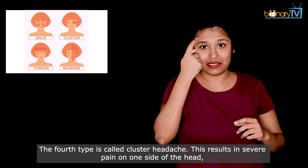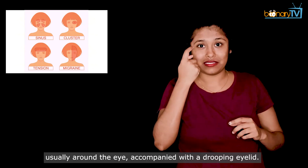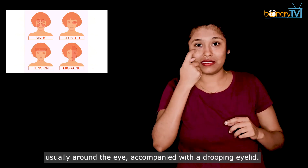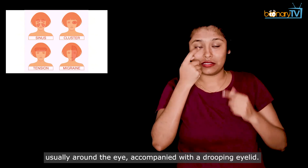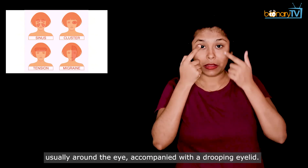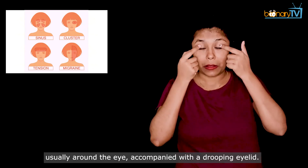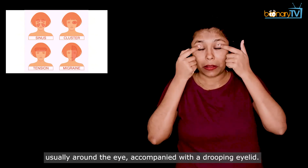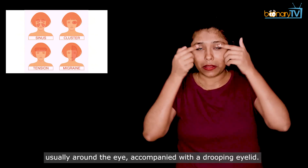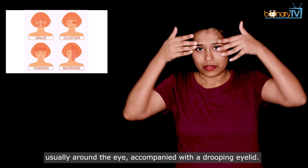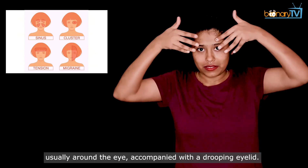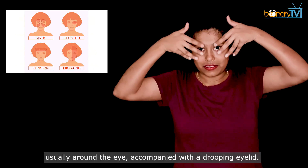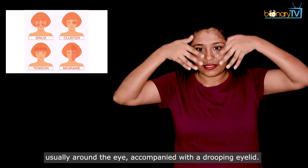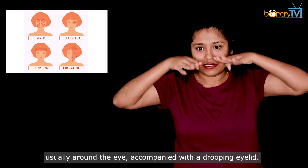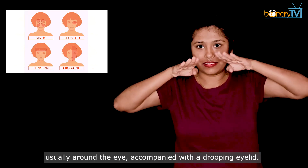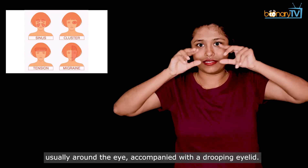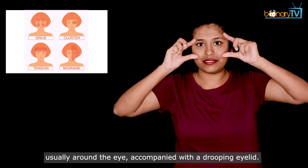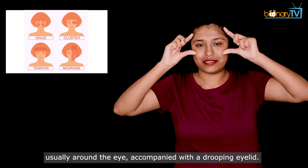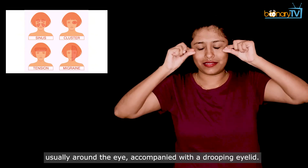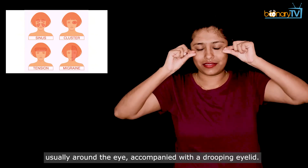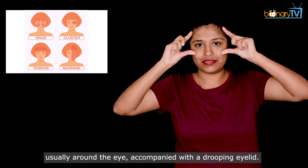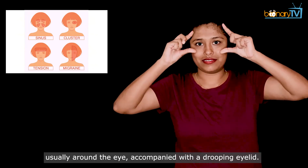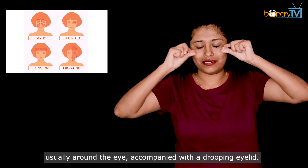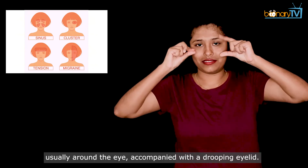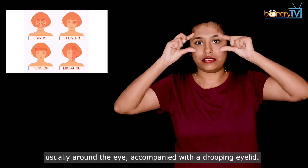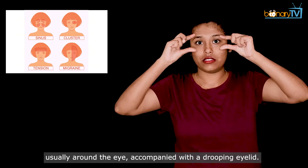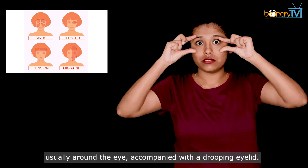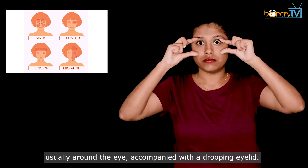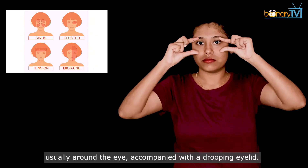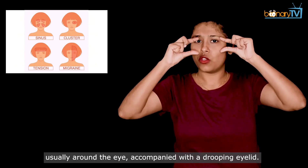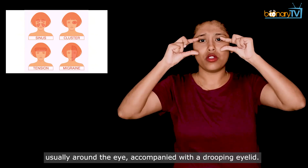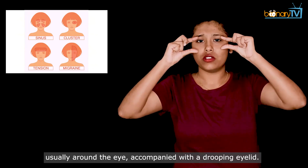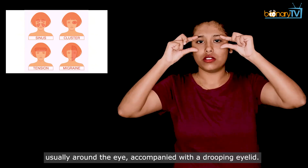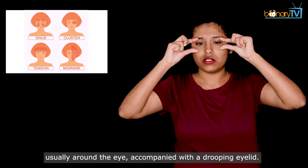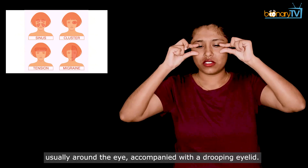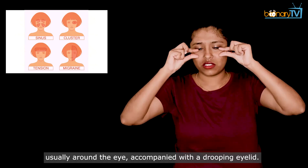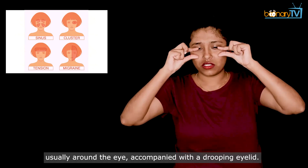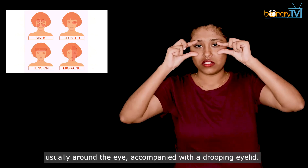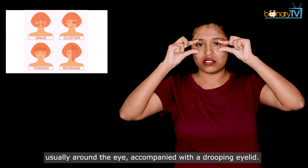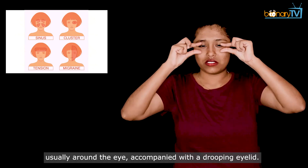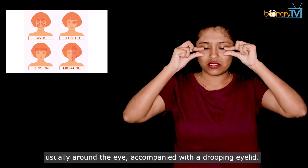usually around the eye, accompanied with a drooping eyelid.